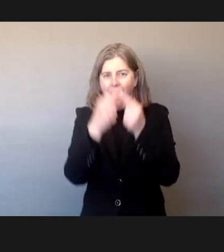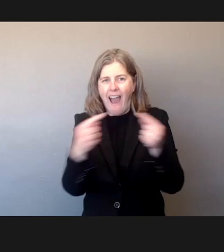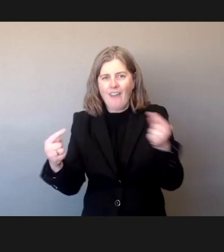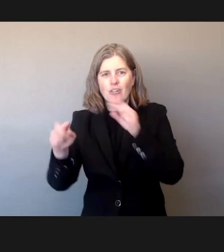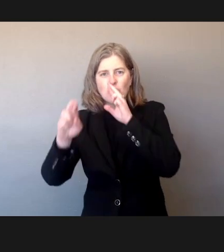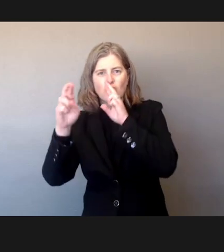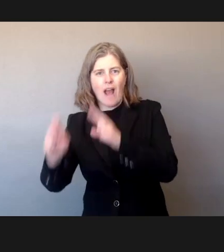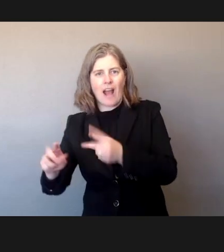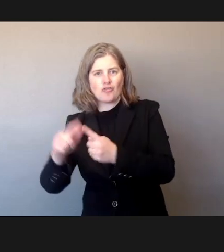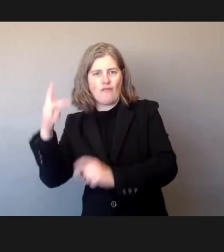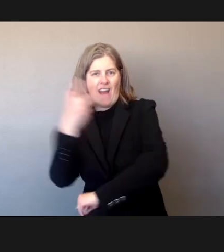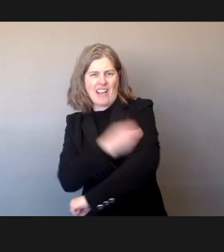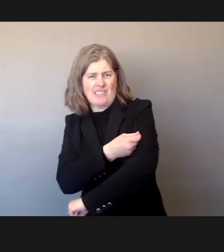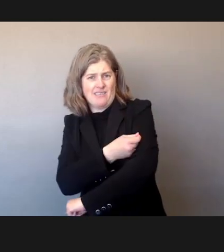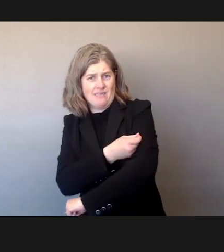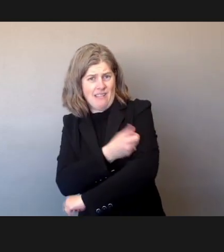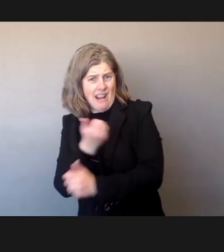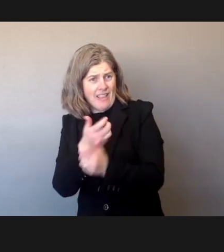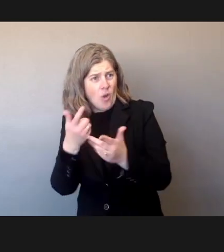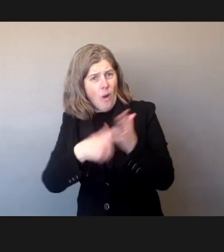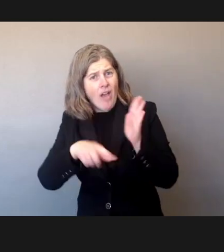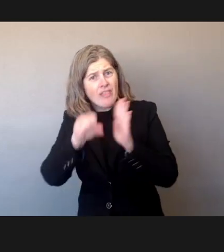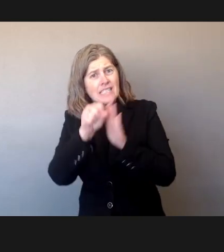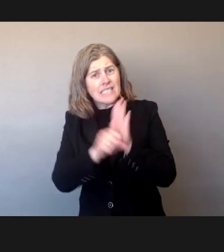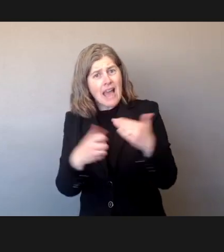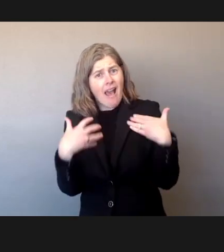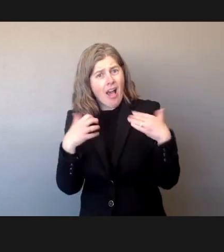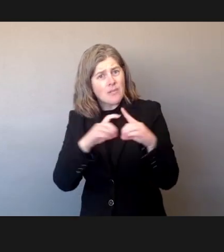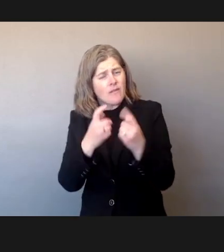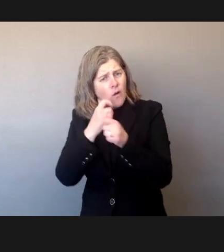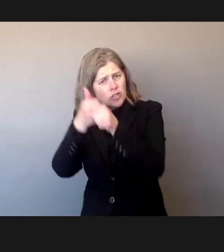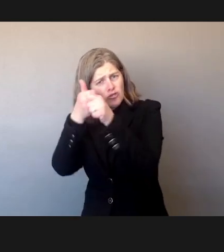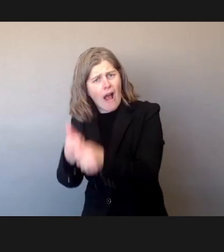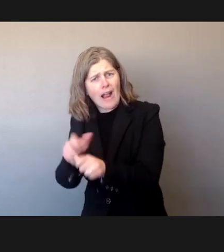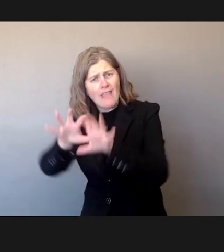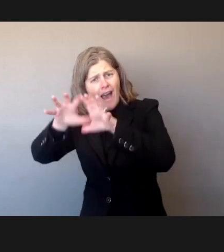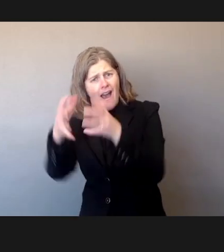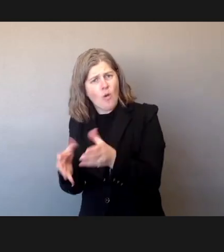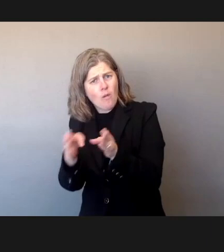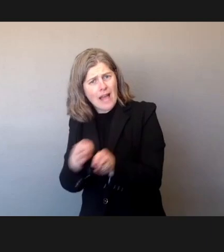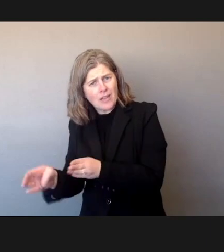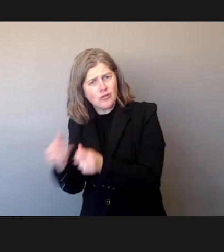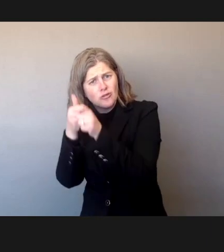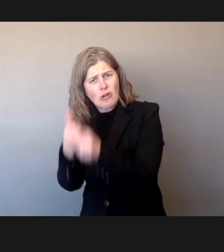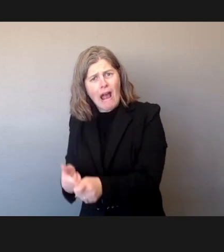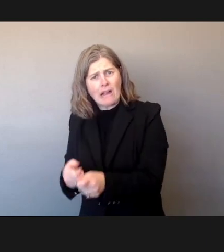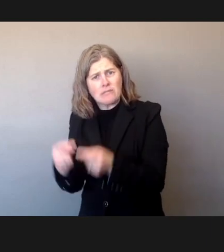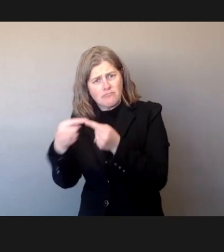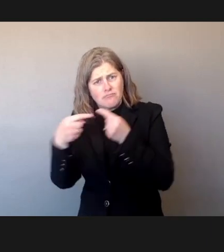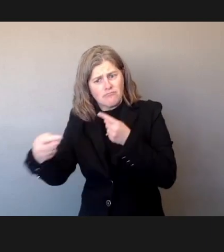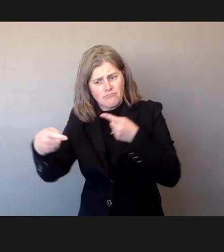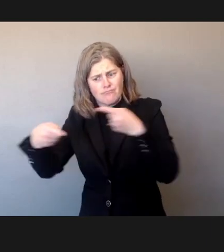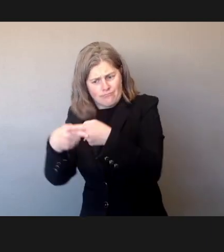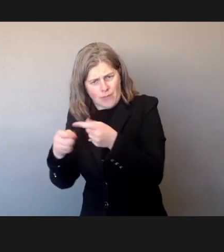to vaccines. Is there anything the state health department is doing to track that or plans to do as we go forward?